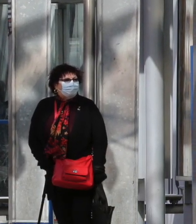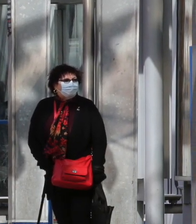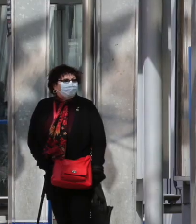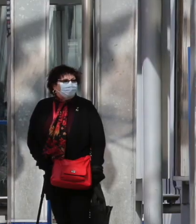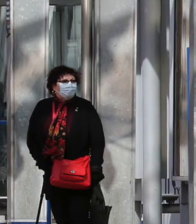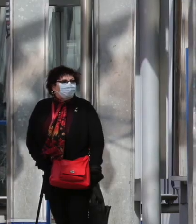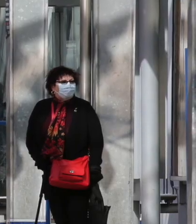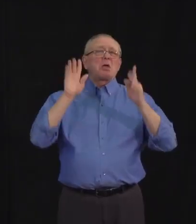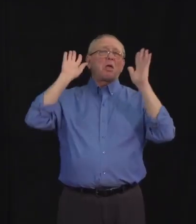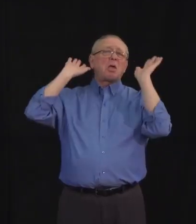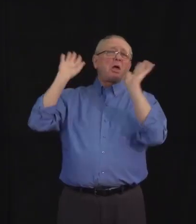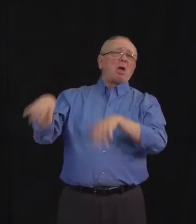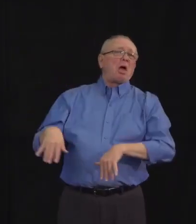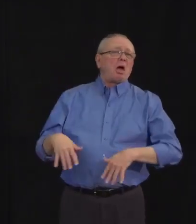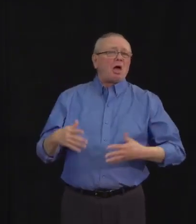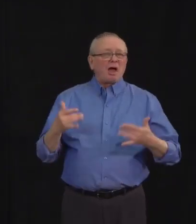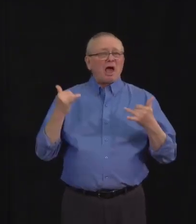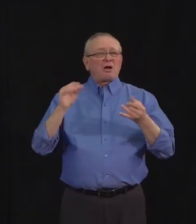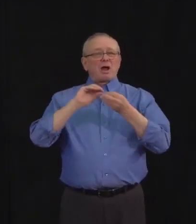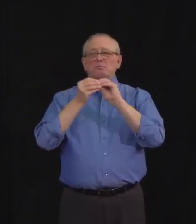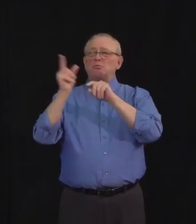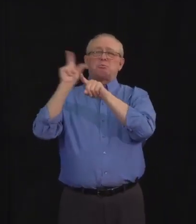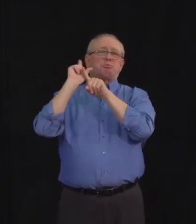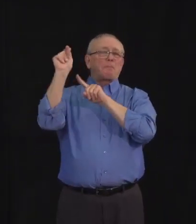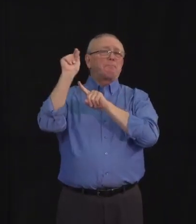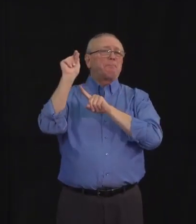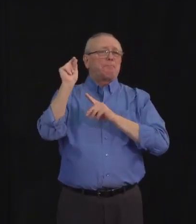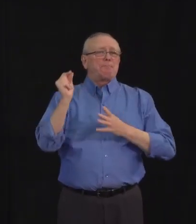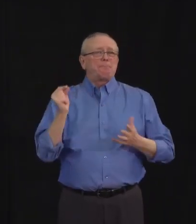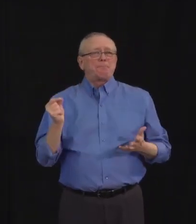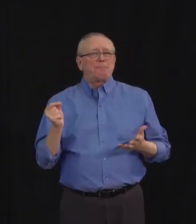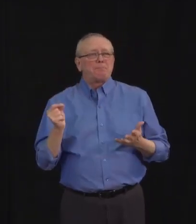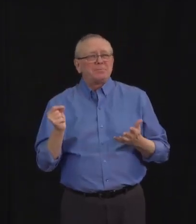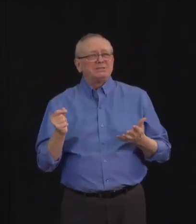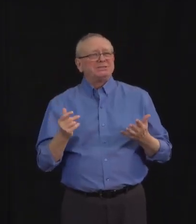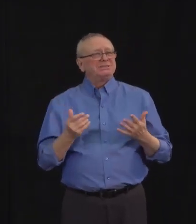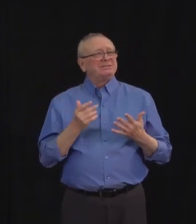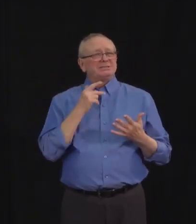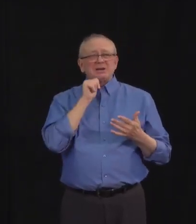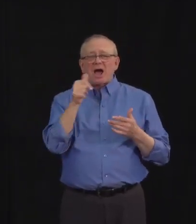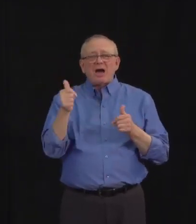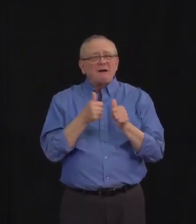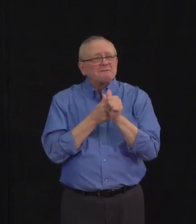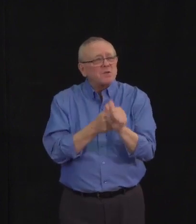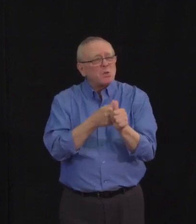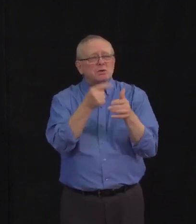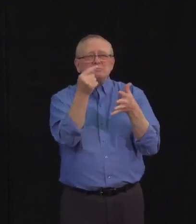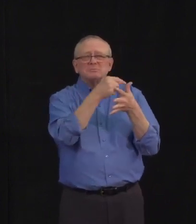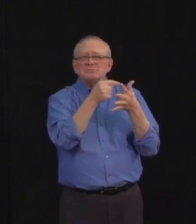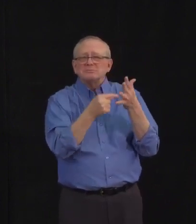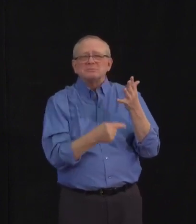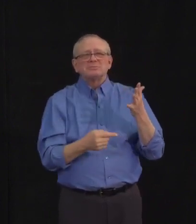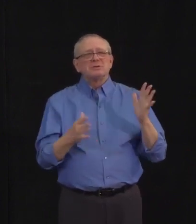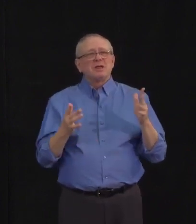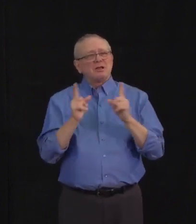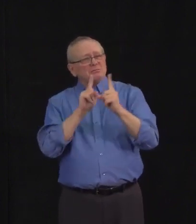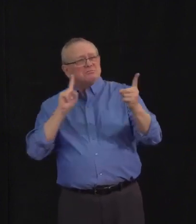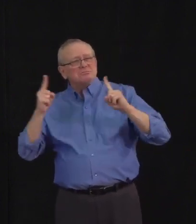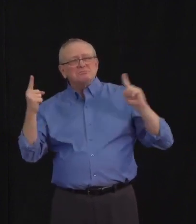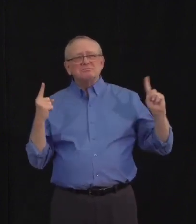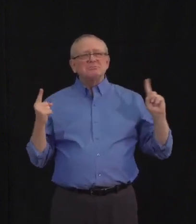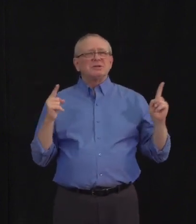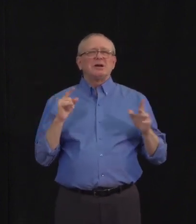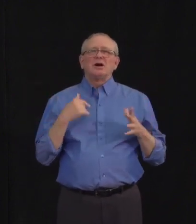and when measures are not put in place to have appropriate distancing and we do not want that to happen in Alberta. And we're currently